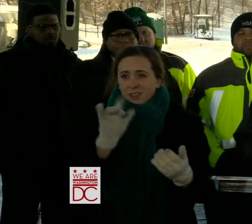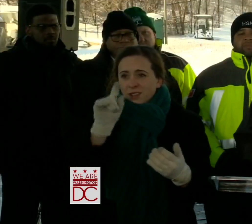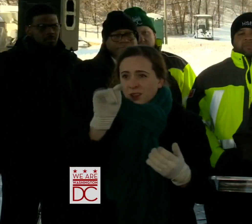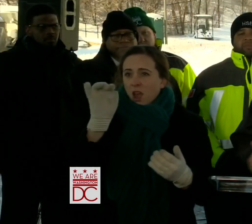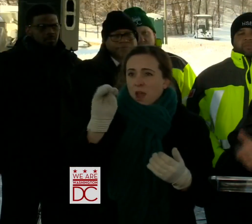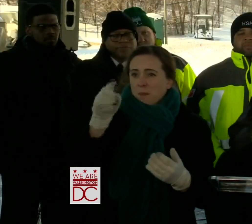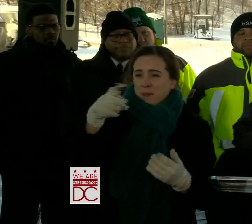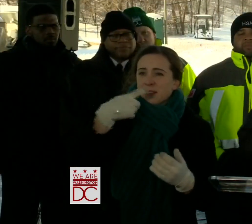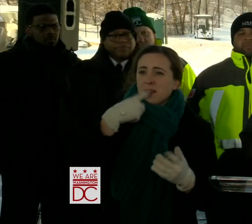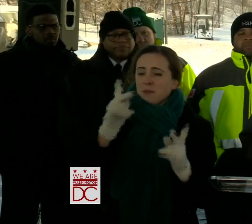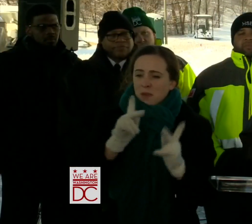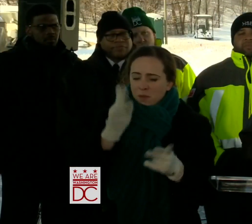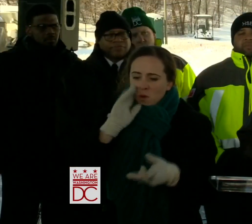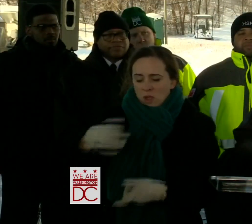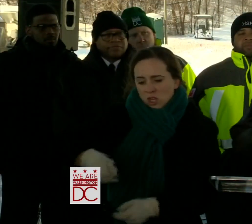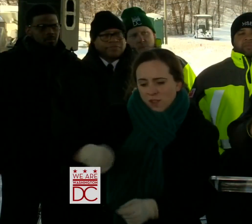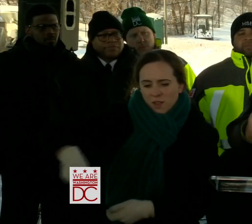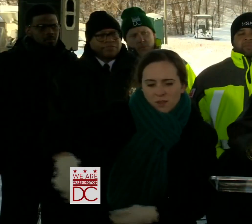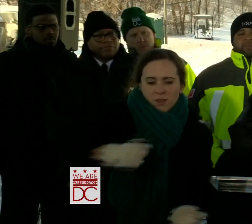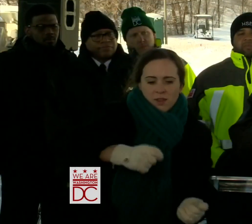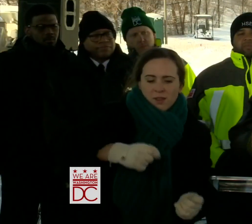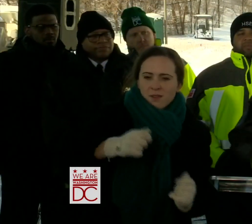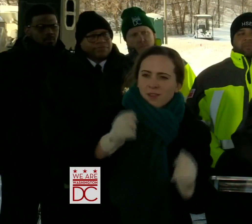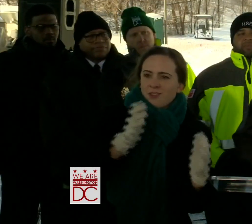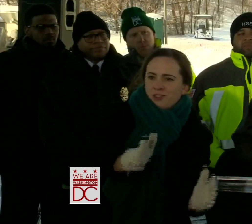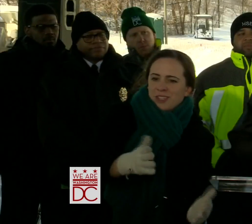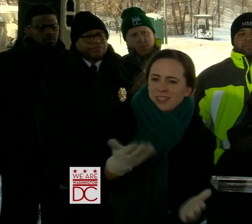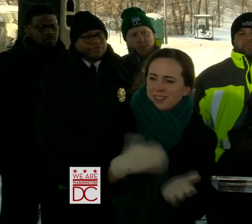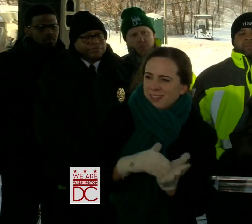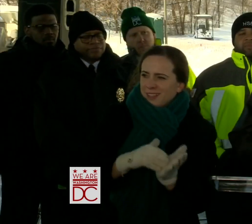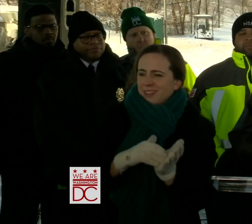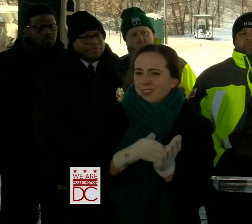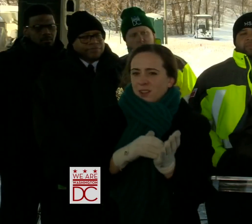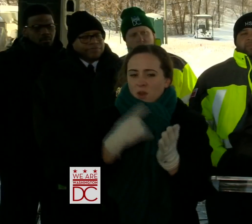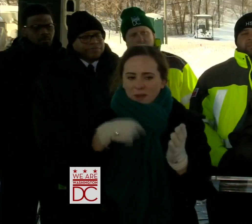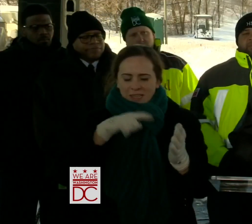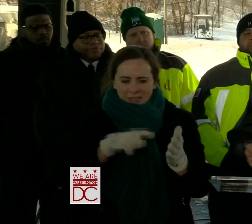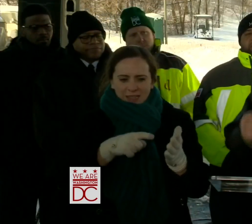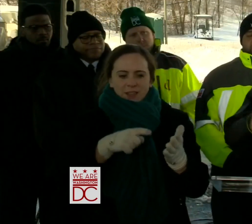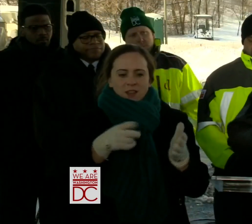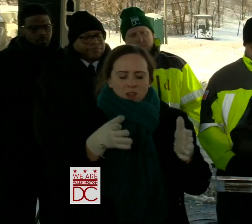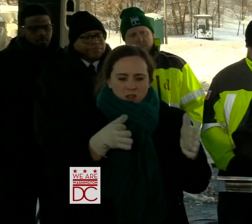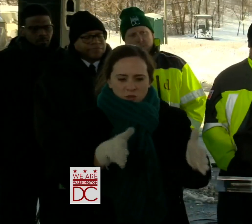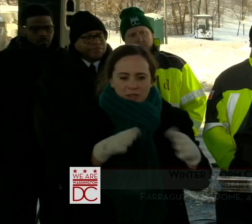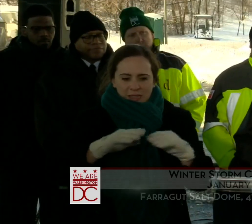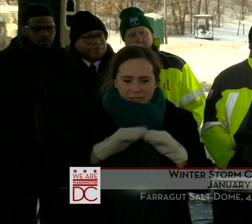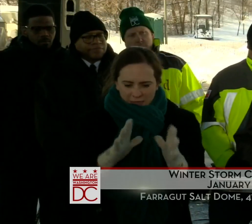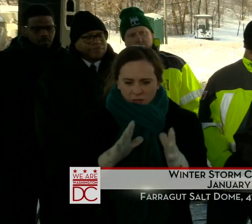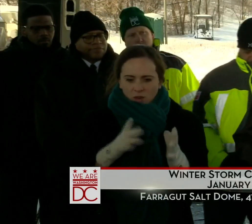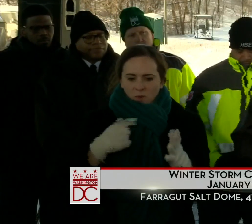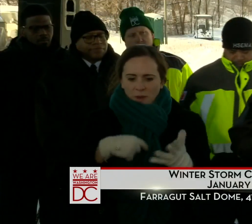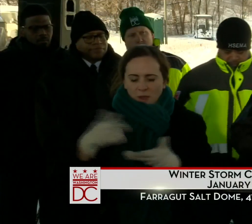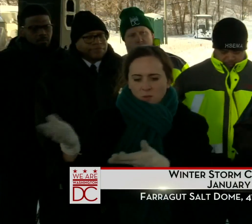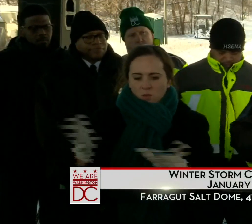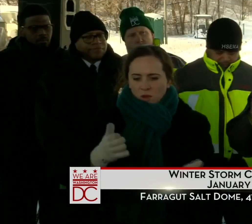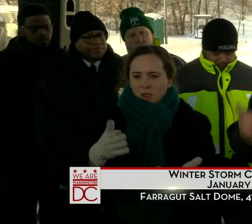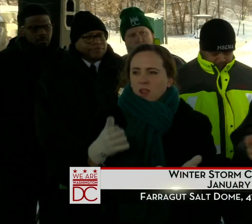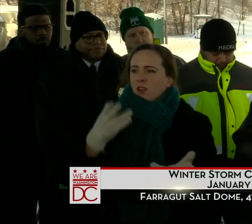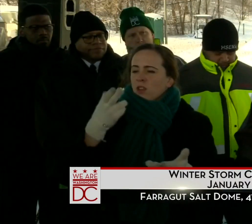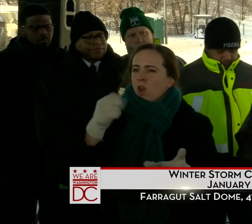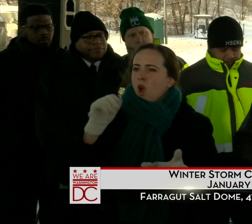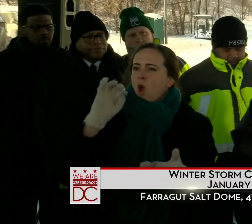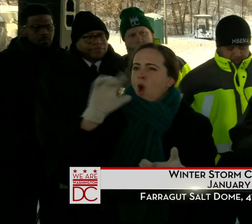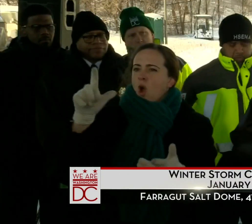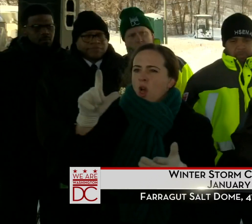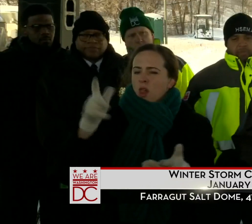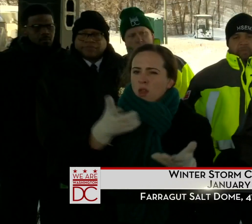people are going to be shoveling, put snow back into the street. We need to get the streets cleared so we can get in the hauling equipment so that then we can haul the